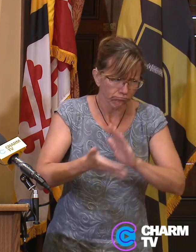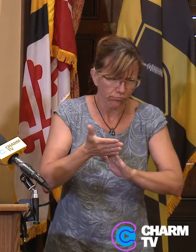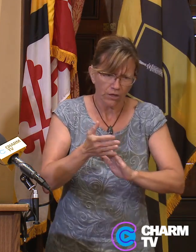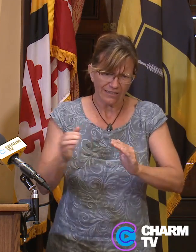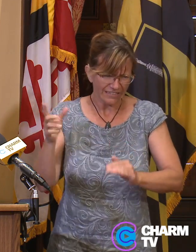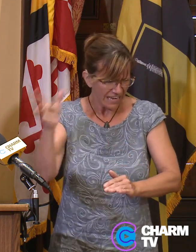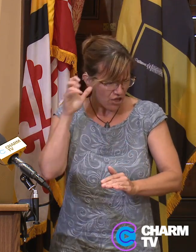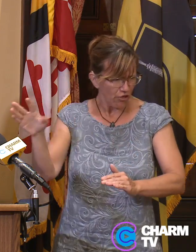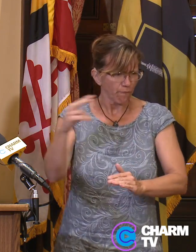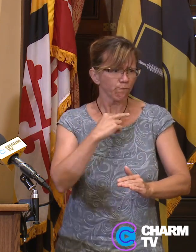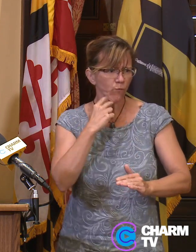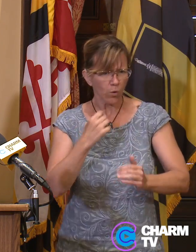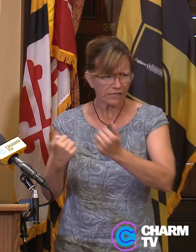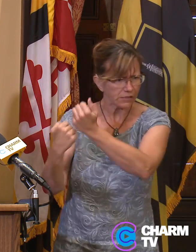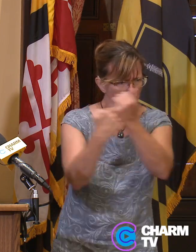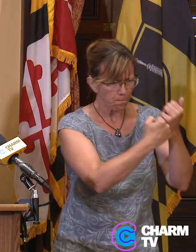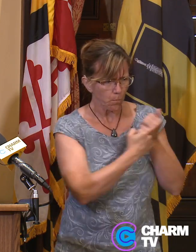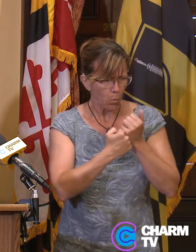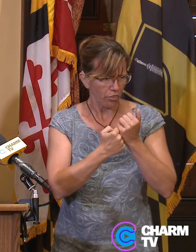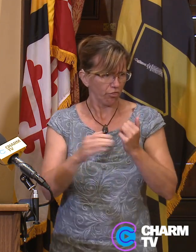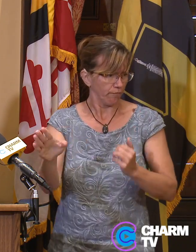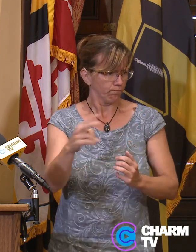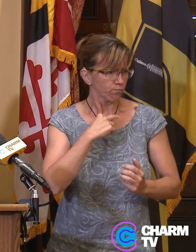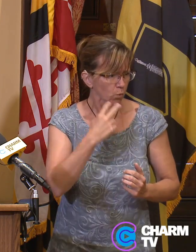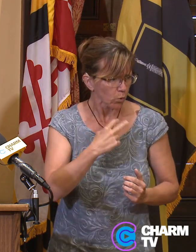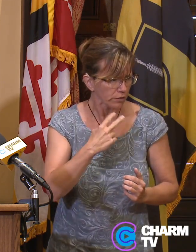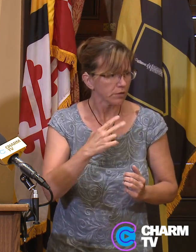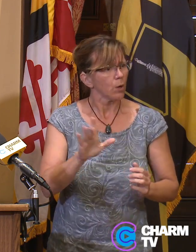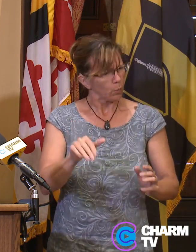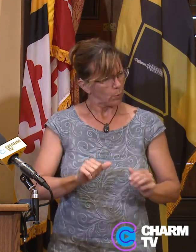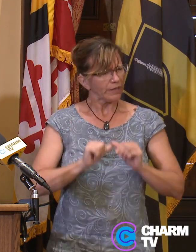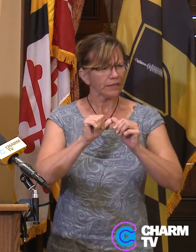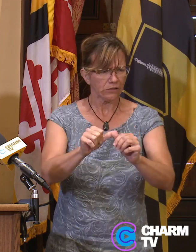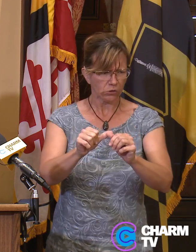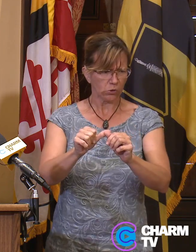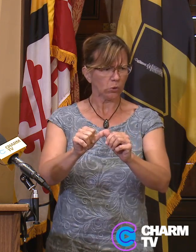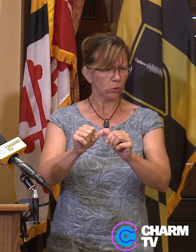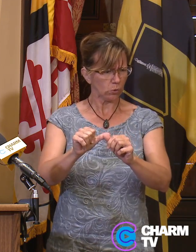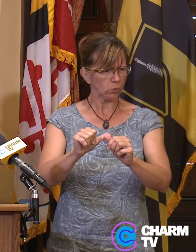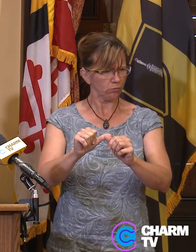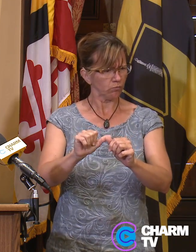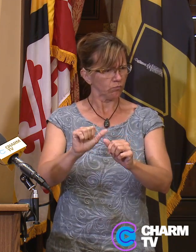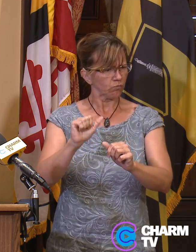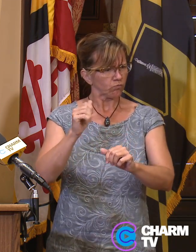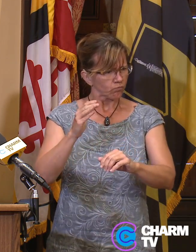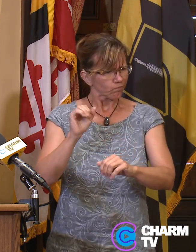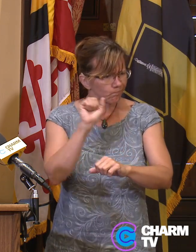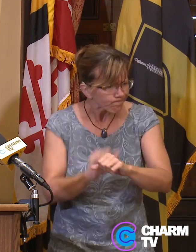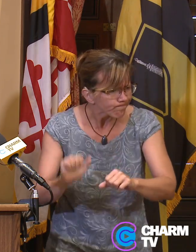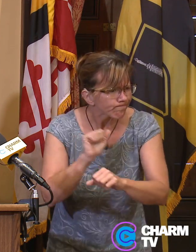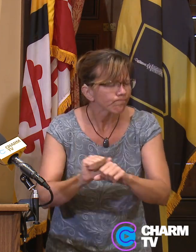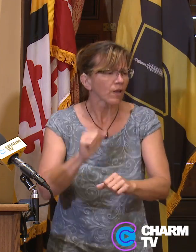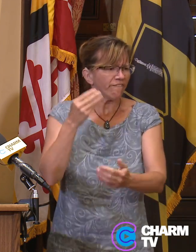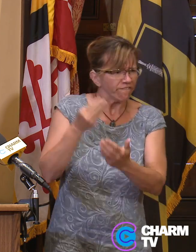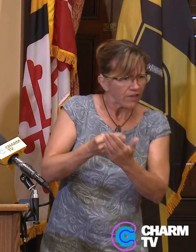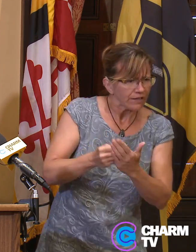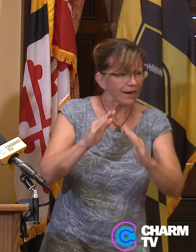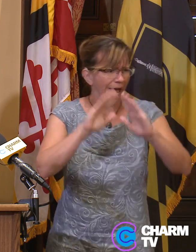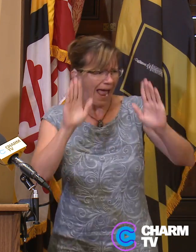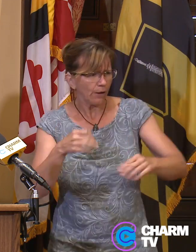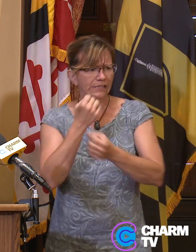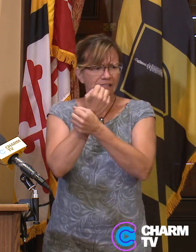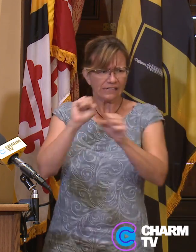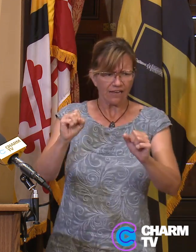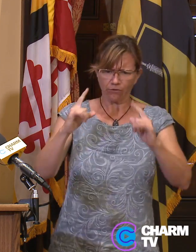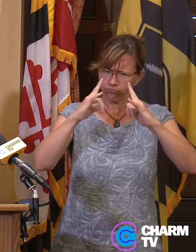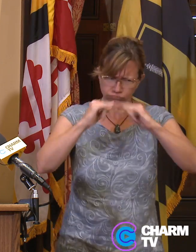to continuing our work. To whether that's funding, housing, safety, everything that we know is needed